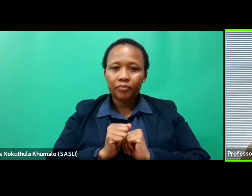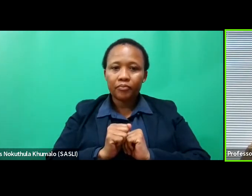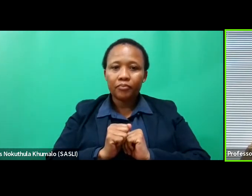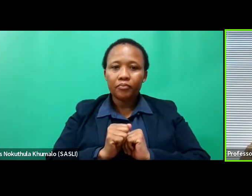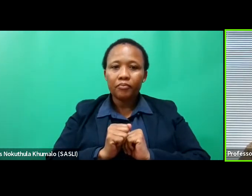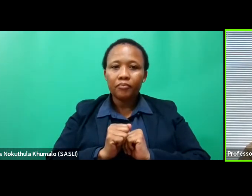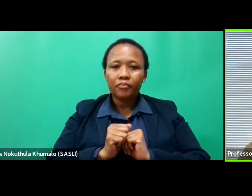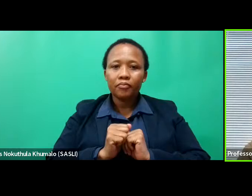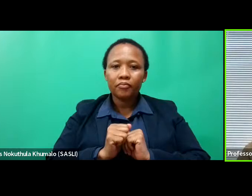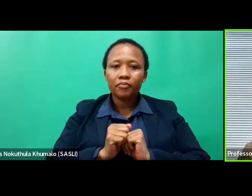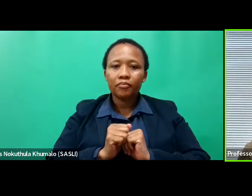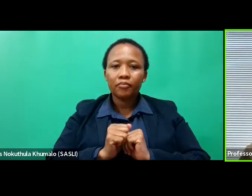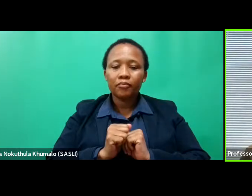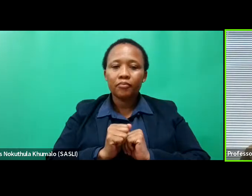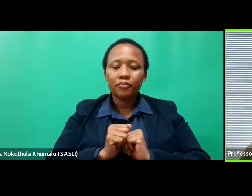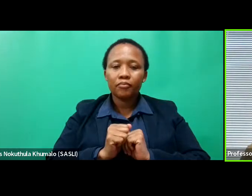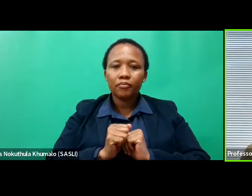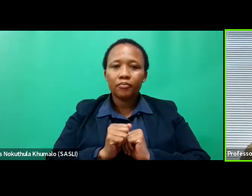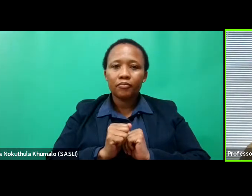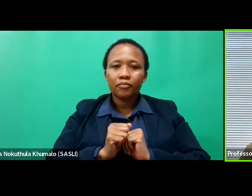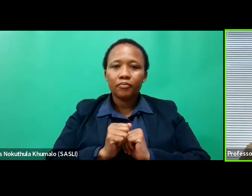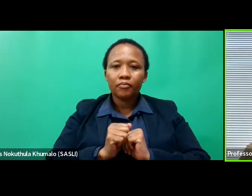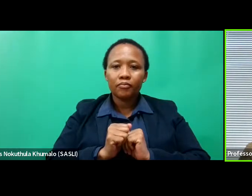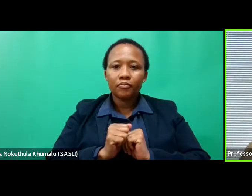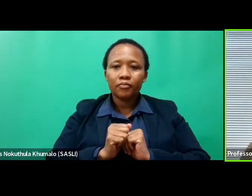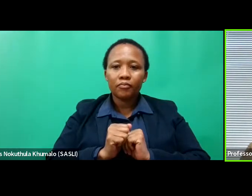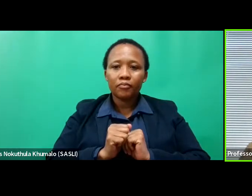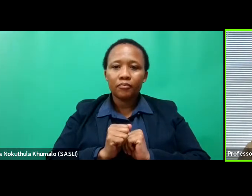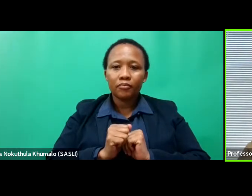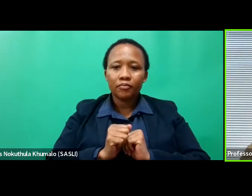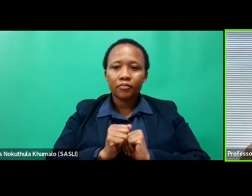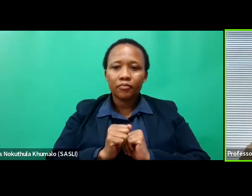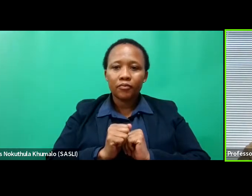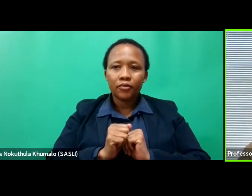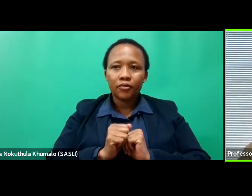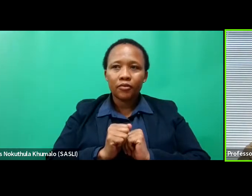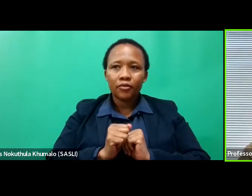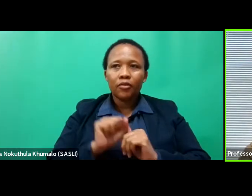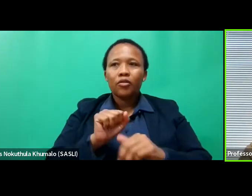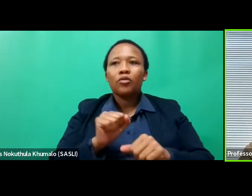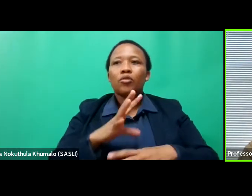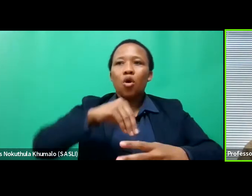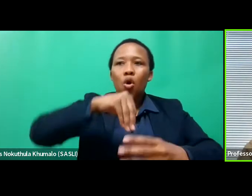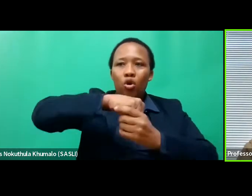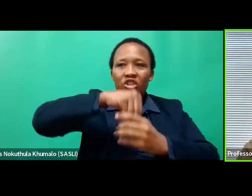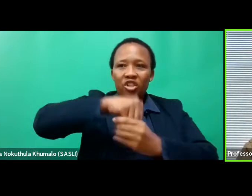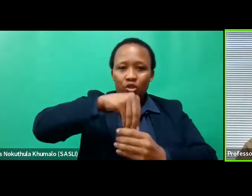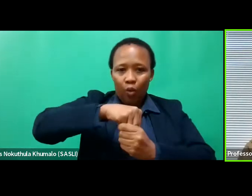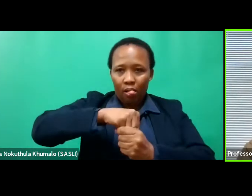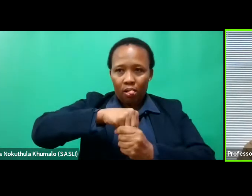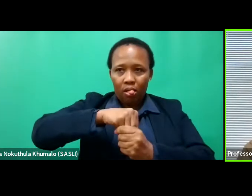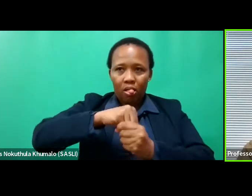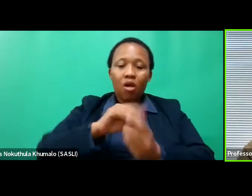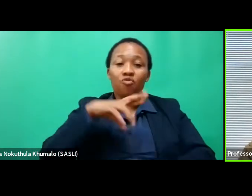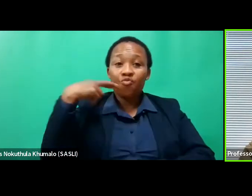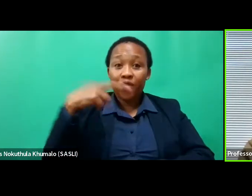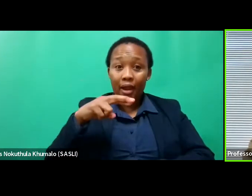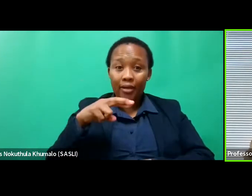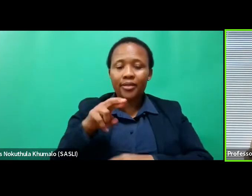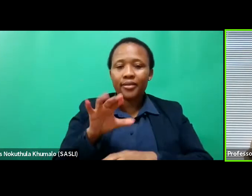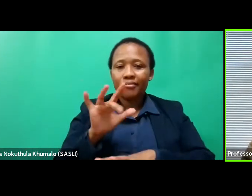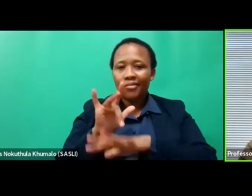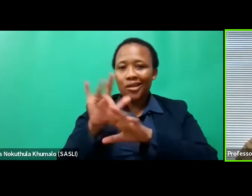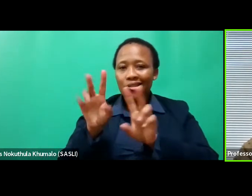the contextual reality, not the education reality, the socio-economic